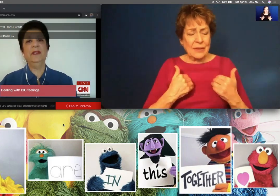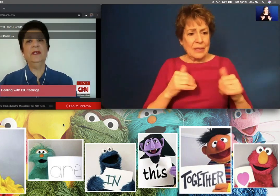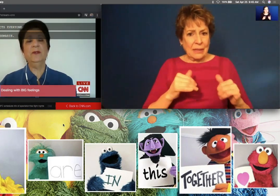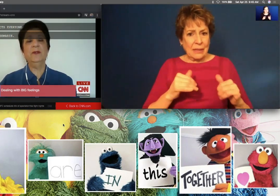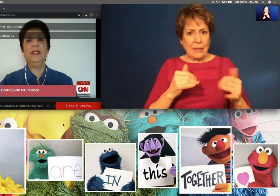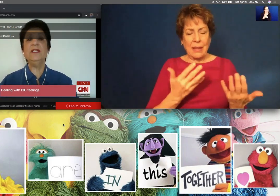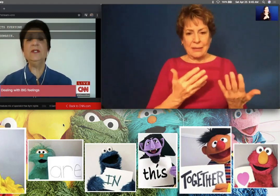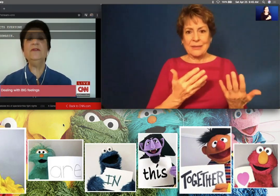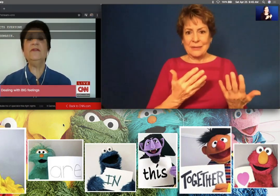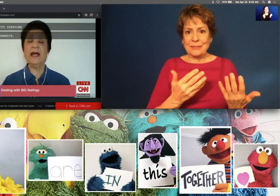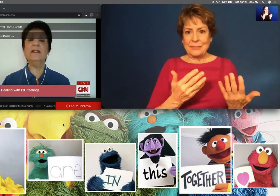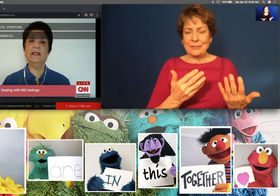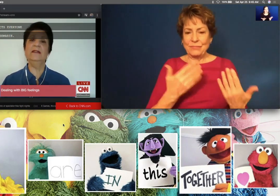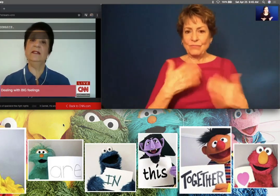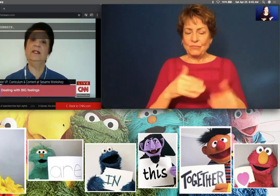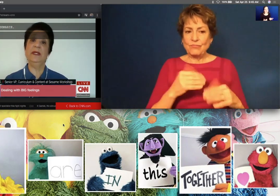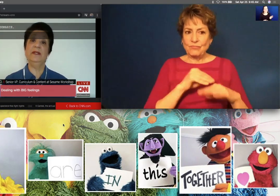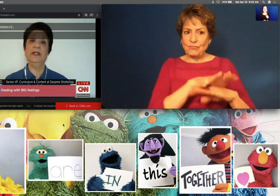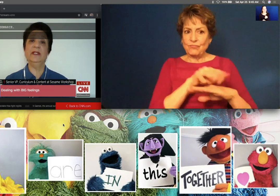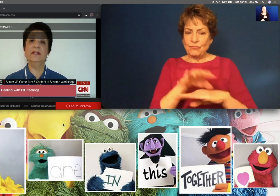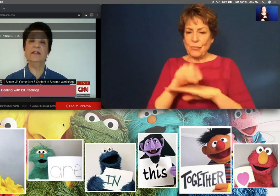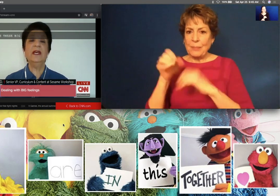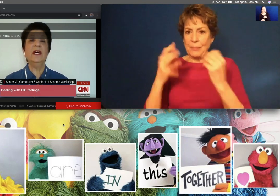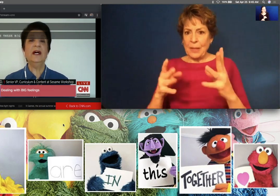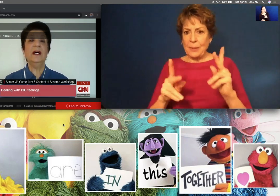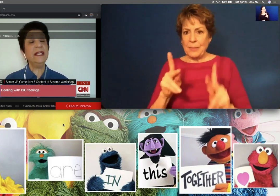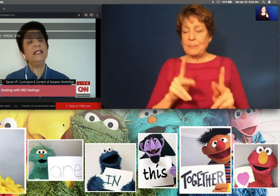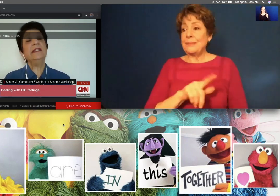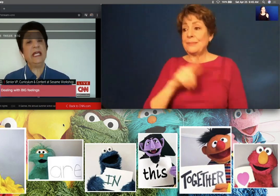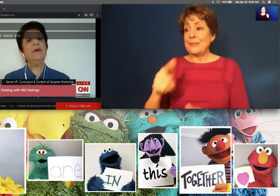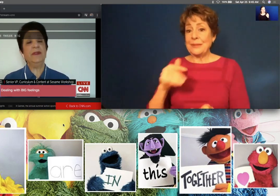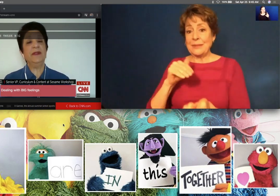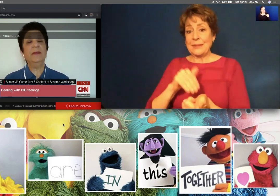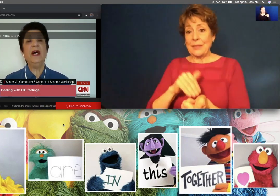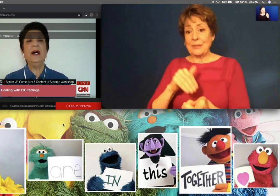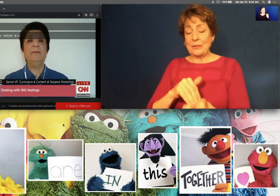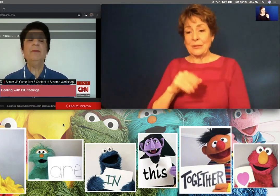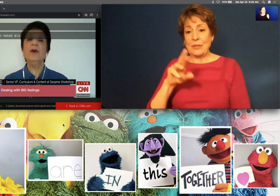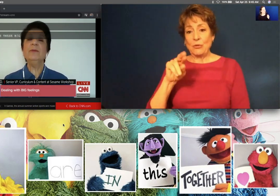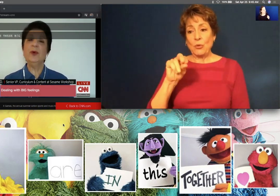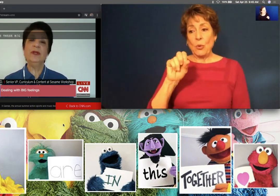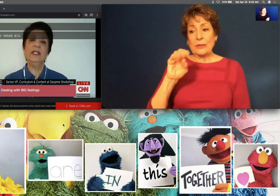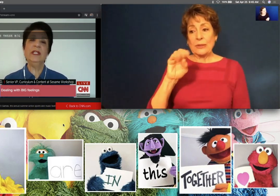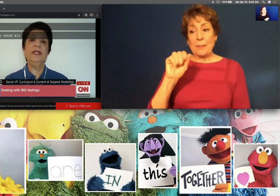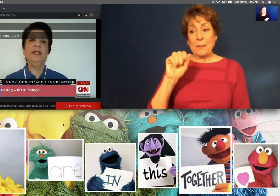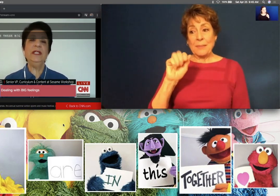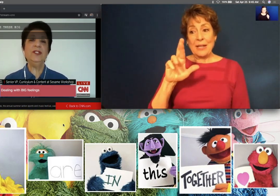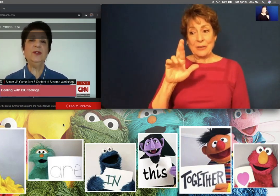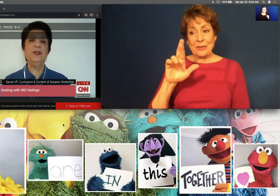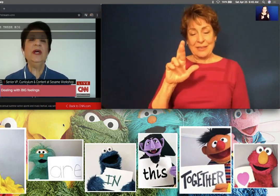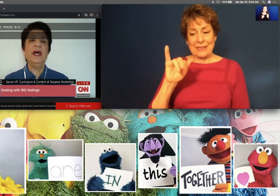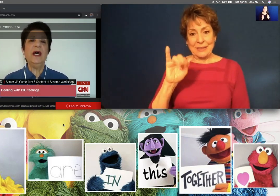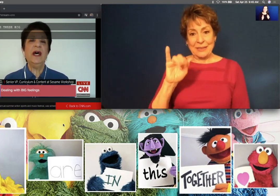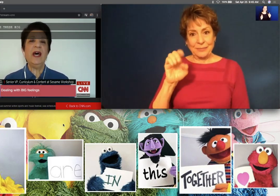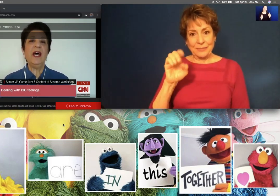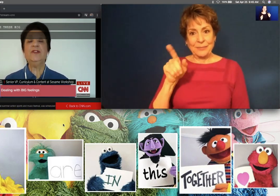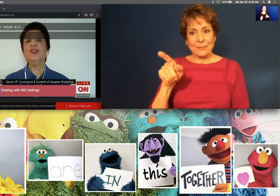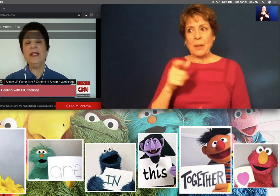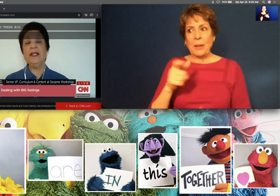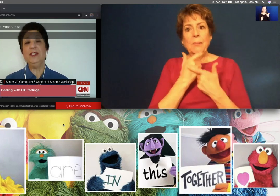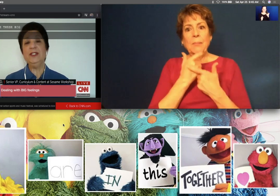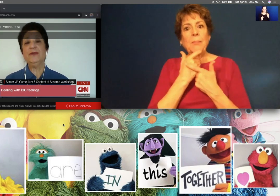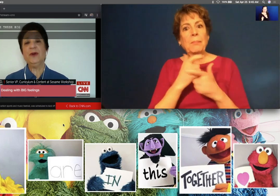Rosemary. It does, and it's okay to have these big feelings, and we need to validate these